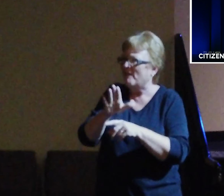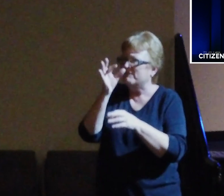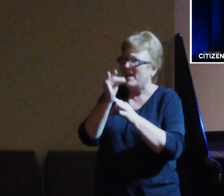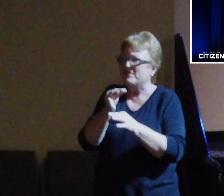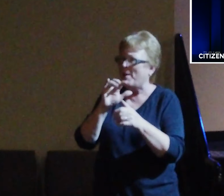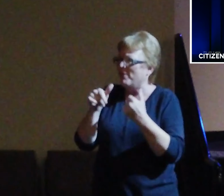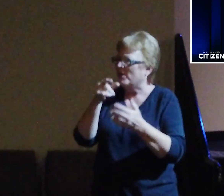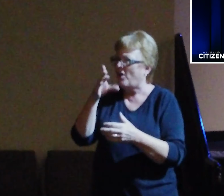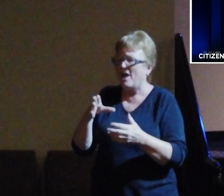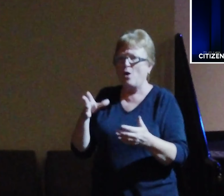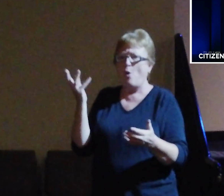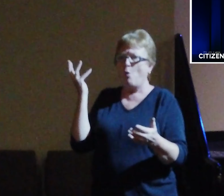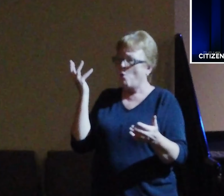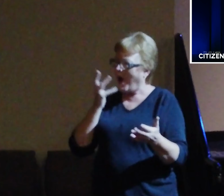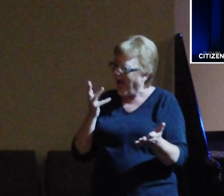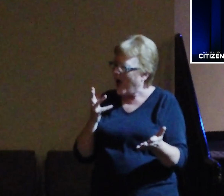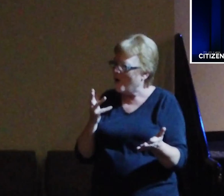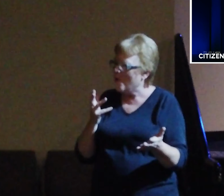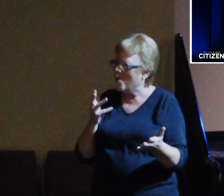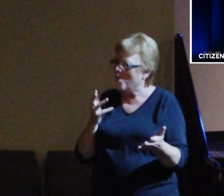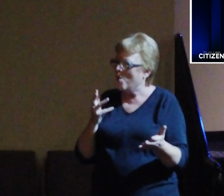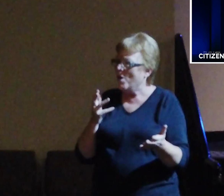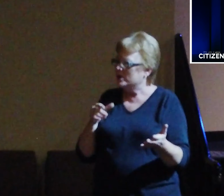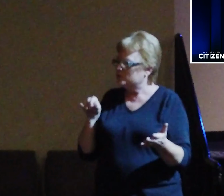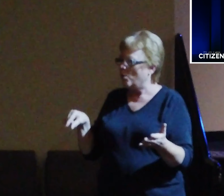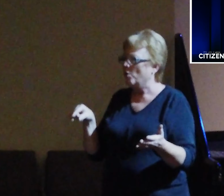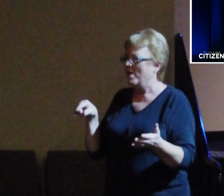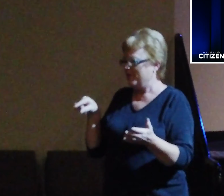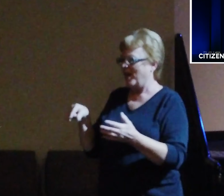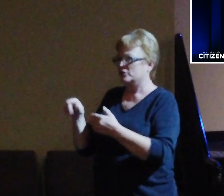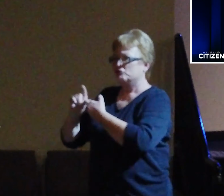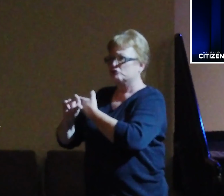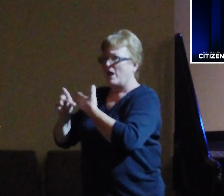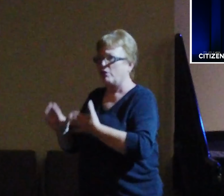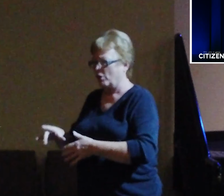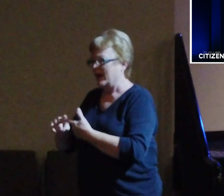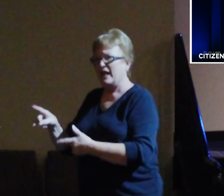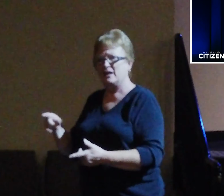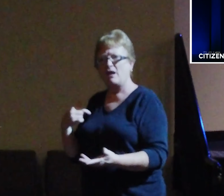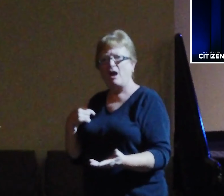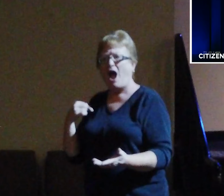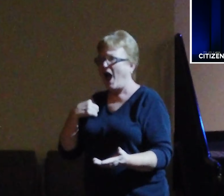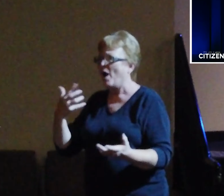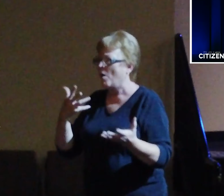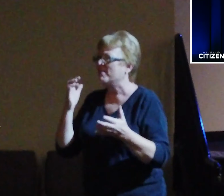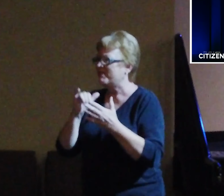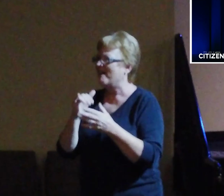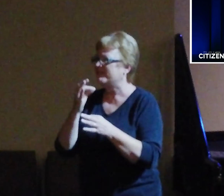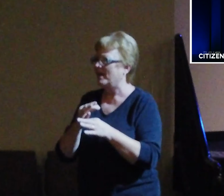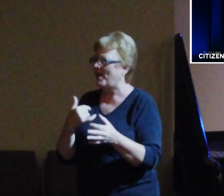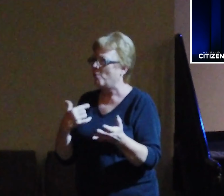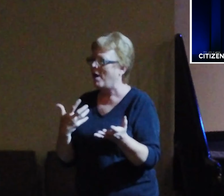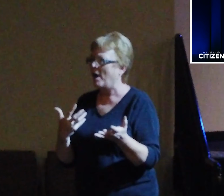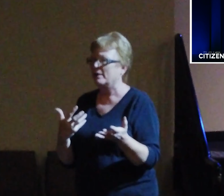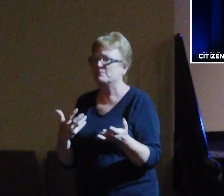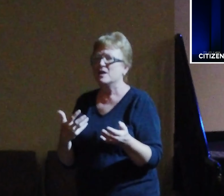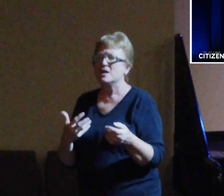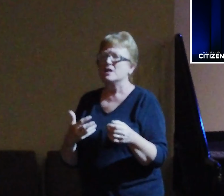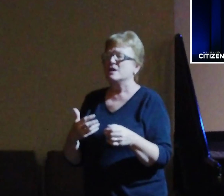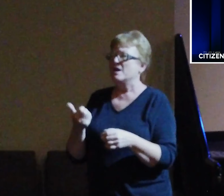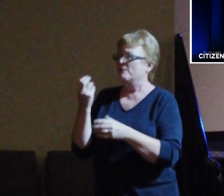about their God. Enough so that he wanted that same faith. A few weeks ago, I watched a movie called